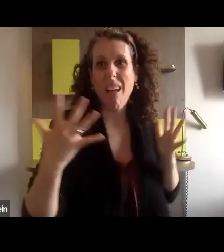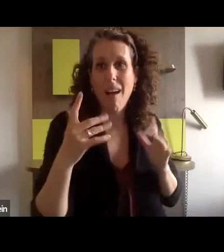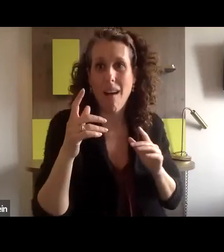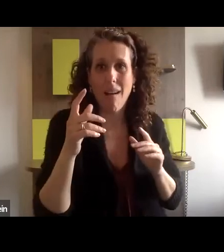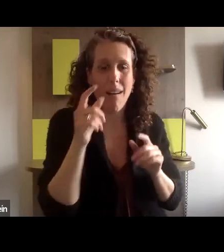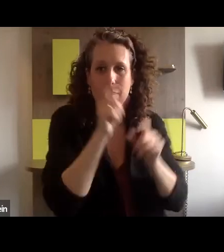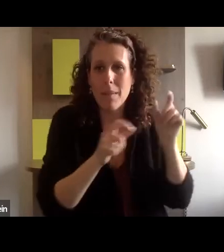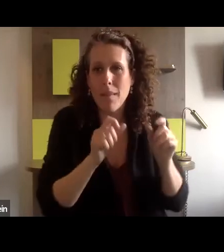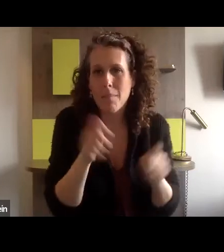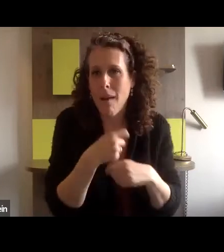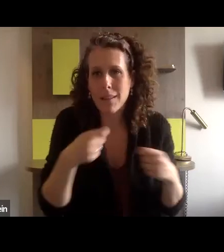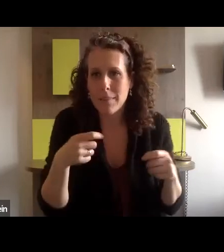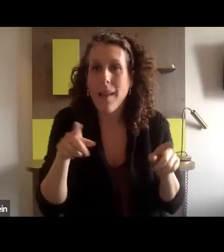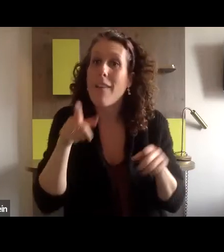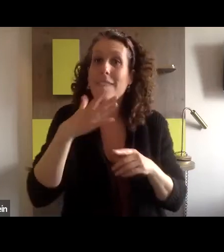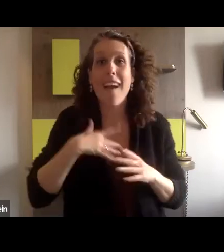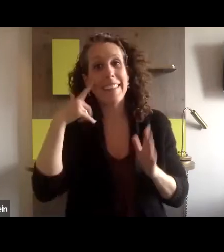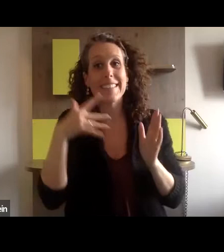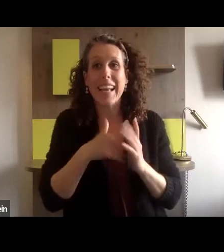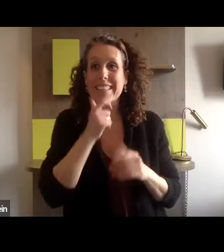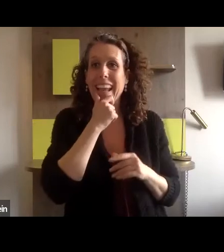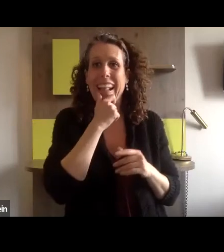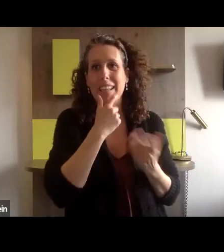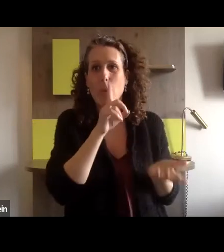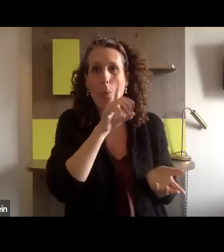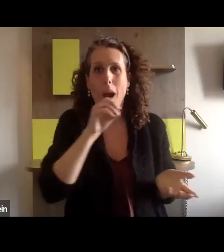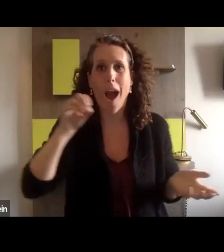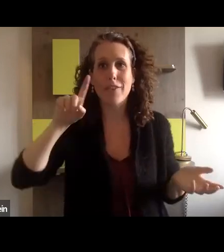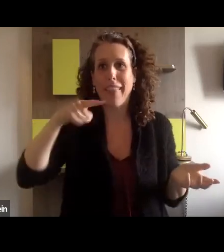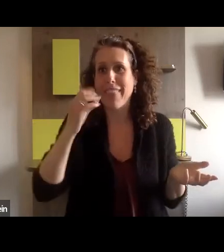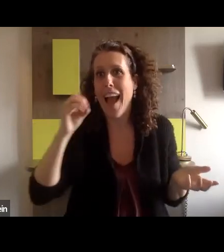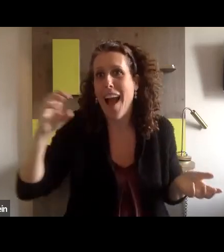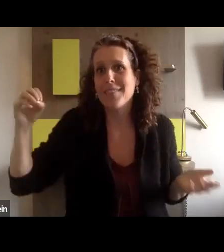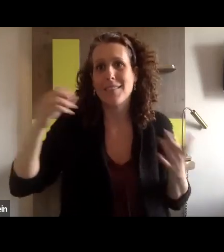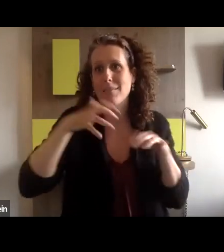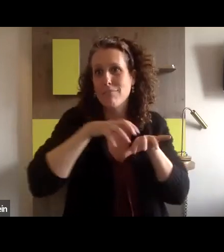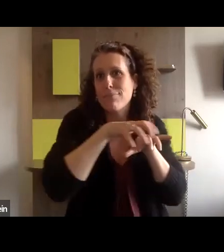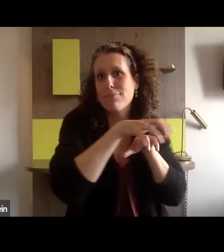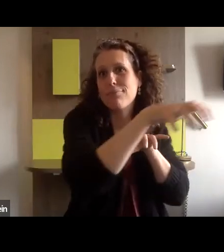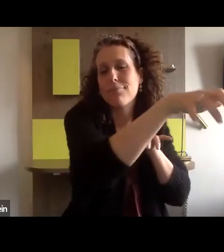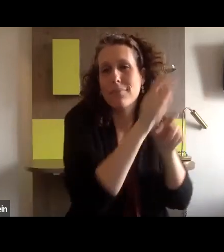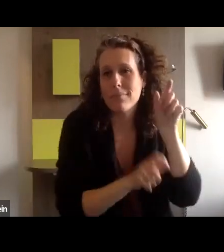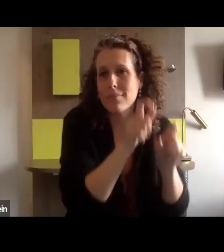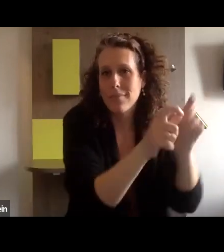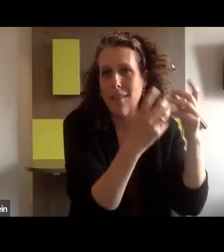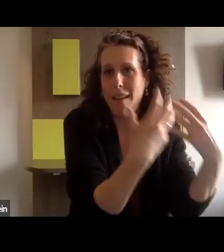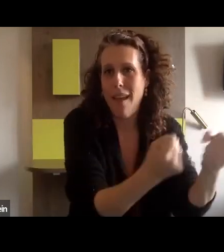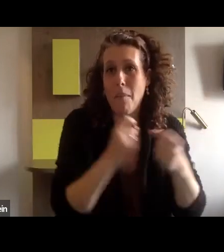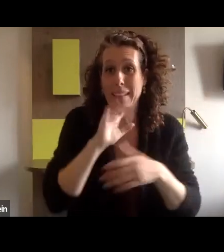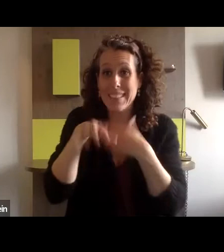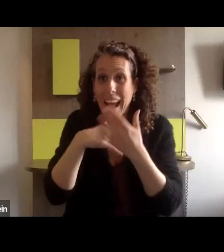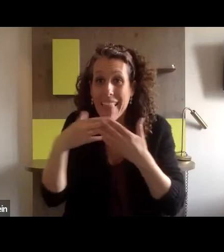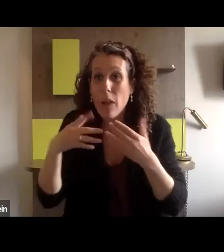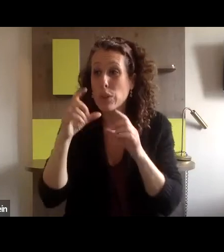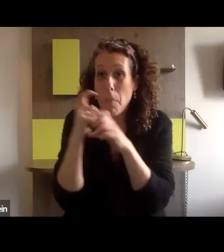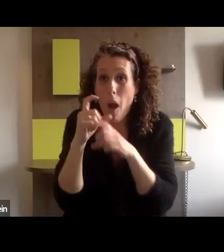studies on English testing, where you might have hundreds or thousands of test takers. So we are talking about also, this is also a challenge